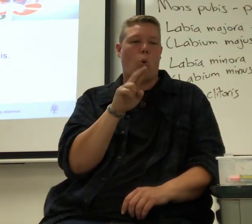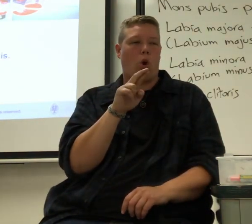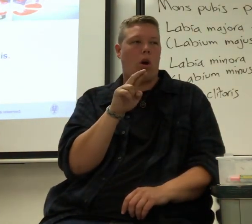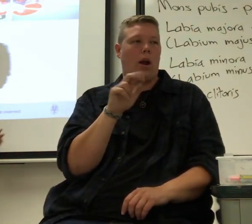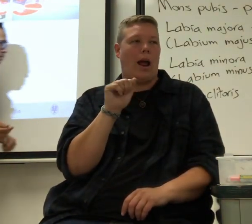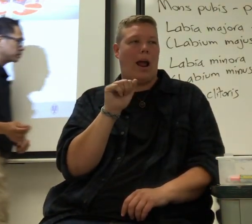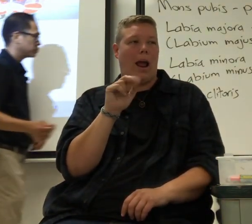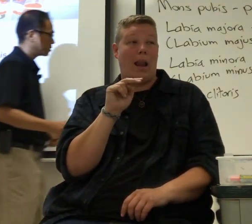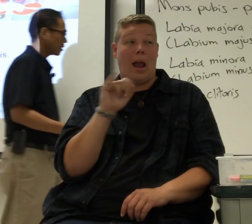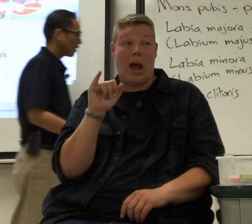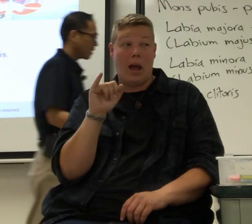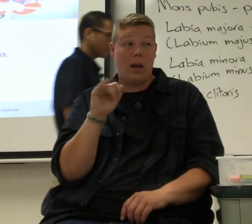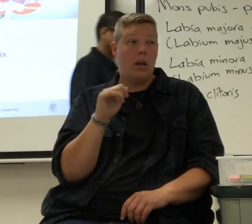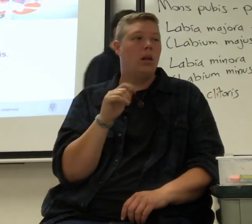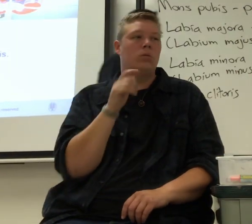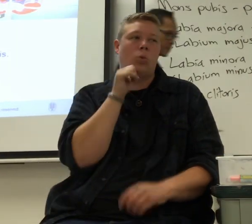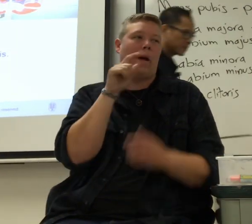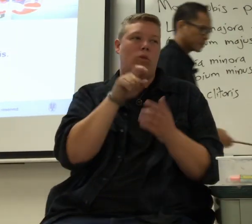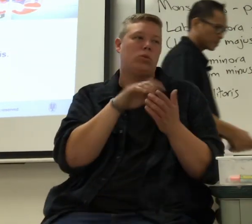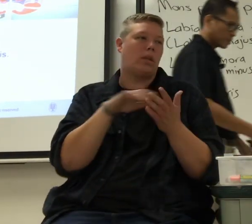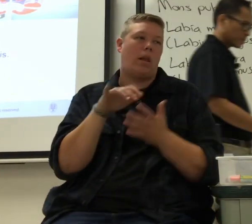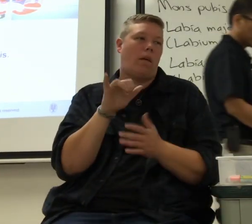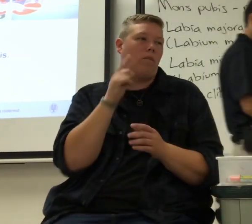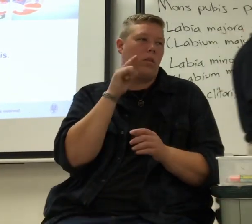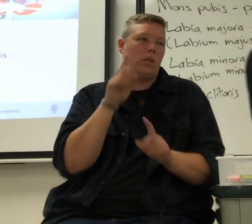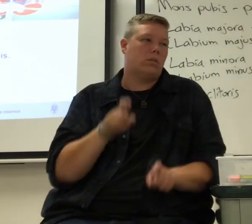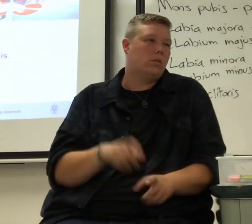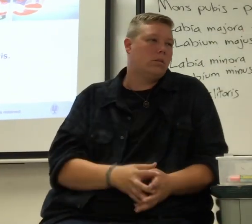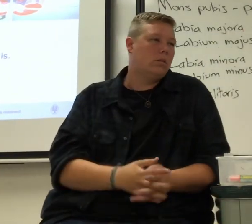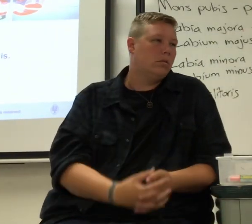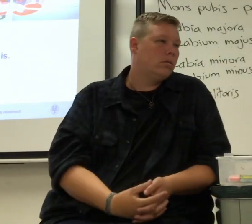You don't have to study that for the test.